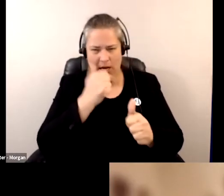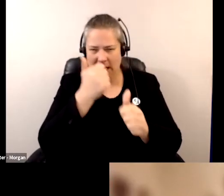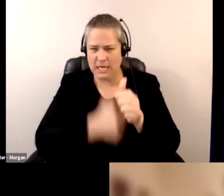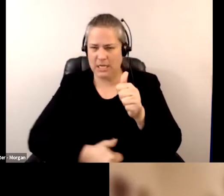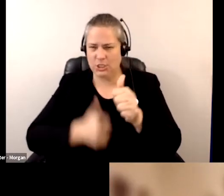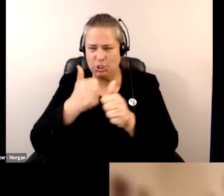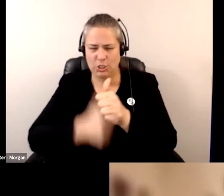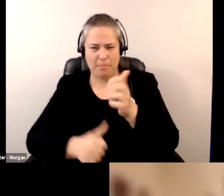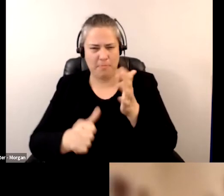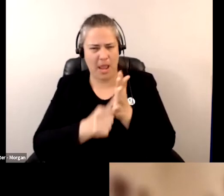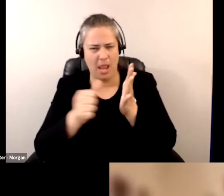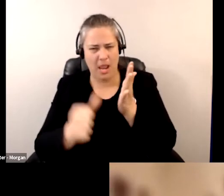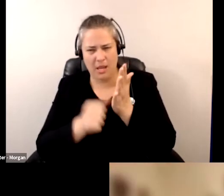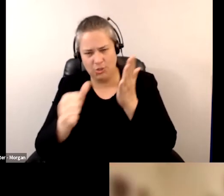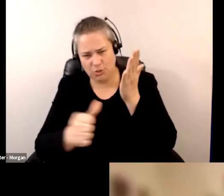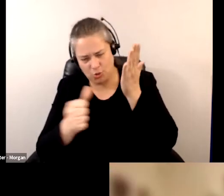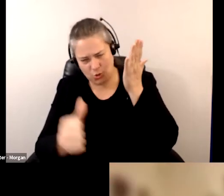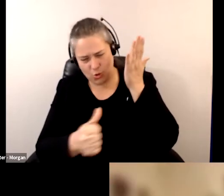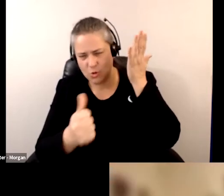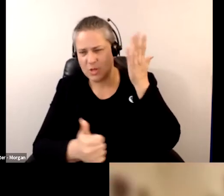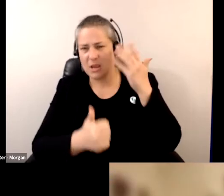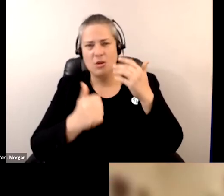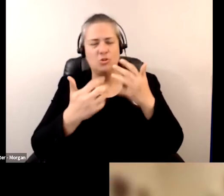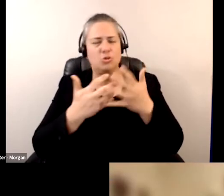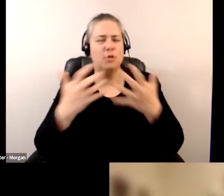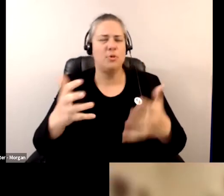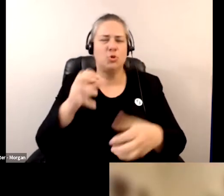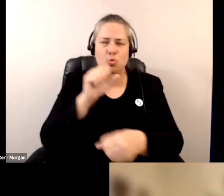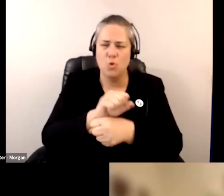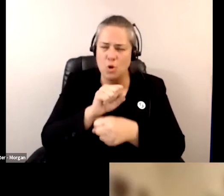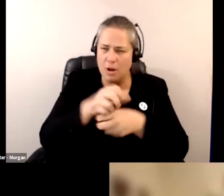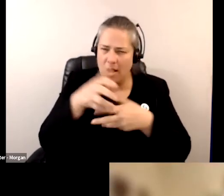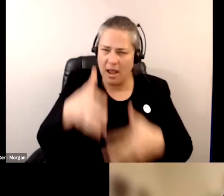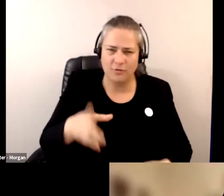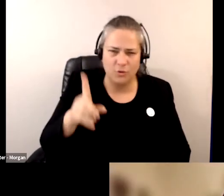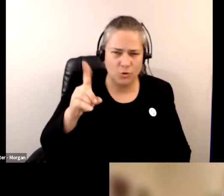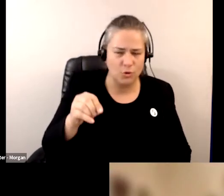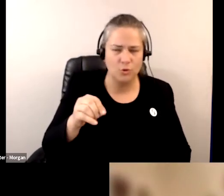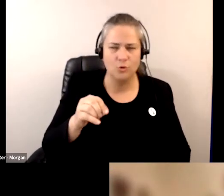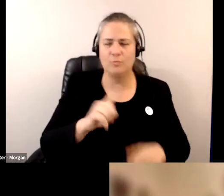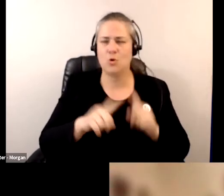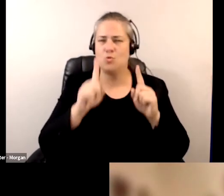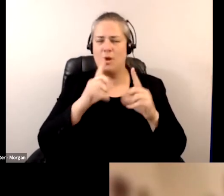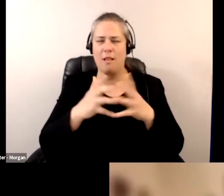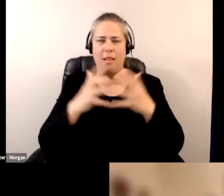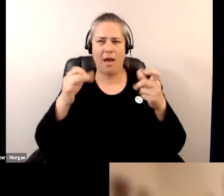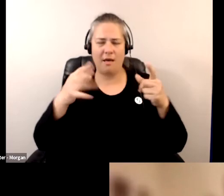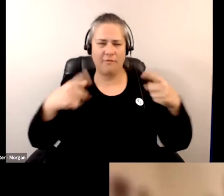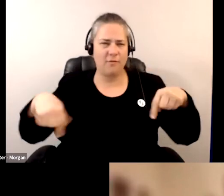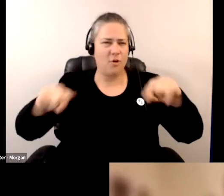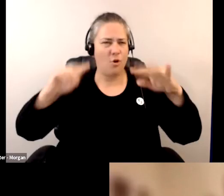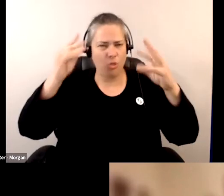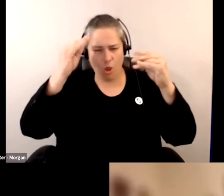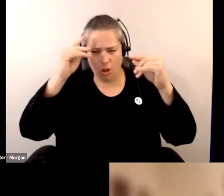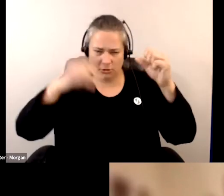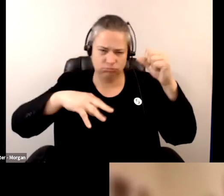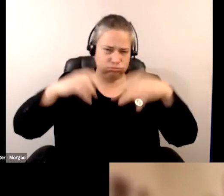so much work to be done, but there's so much thought that has gone into what needs to happen.